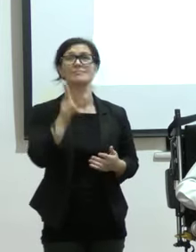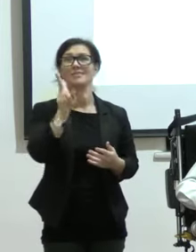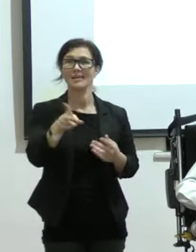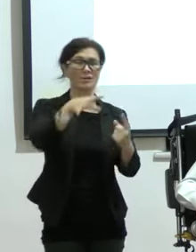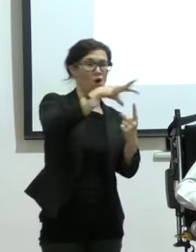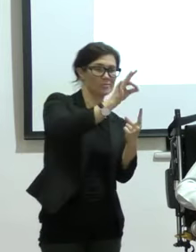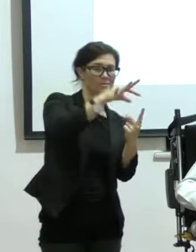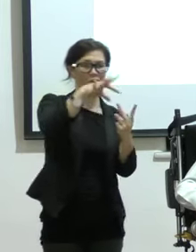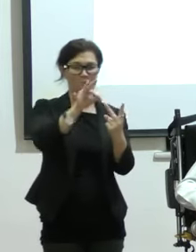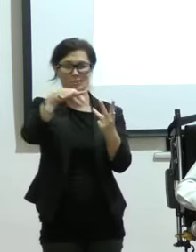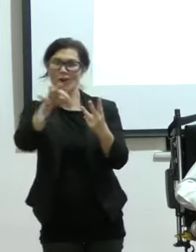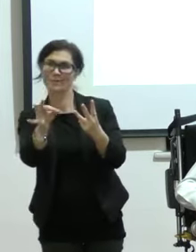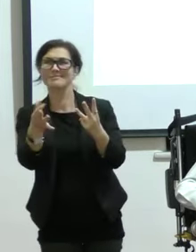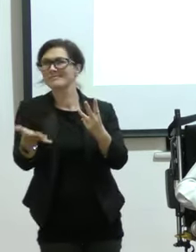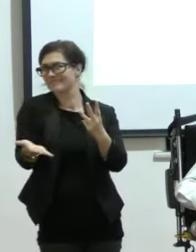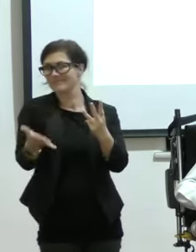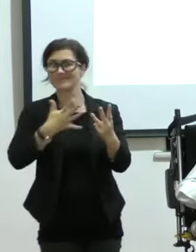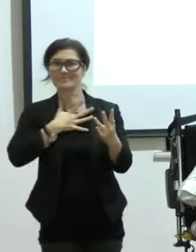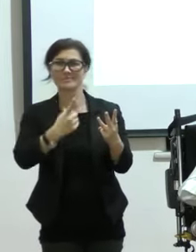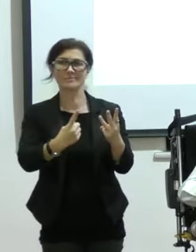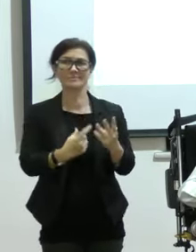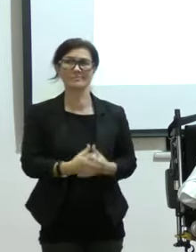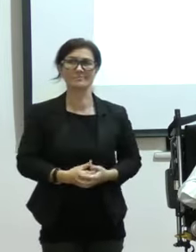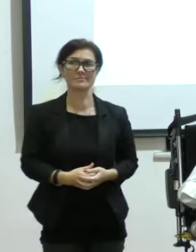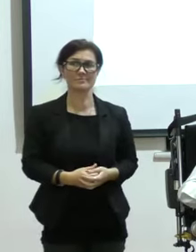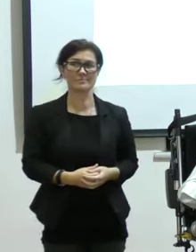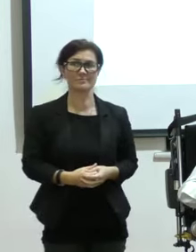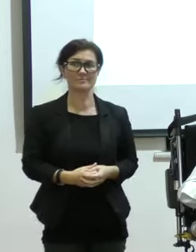option available to you if you want to use it.